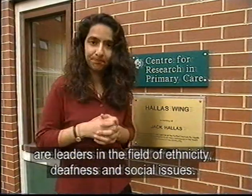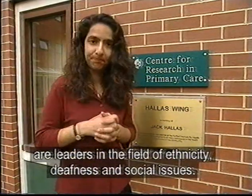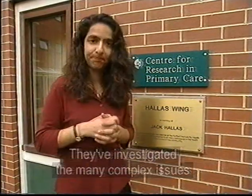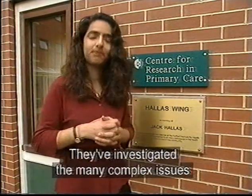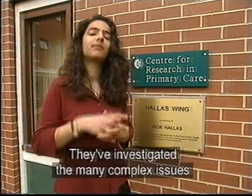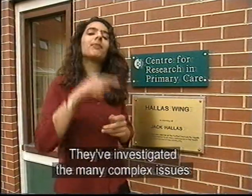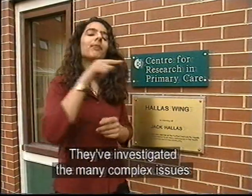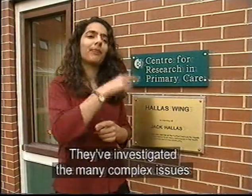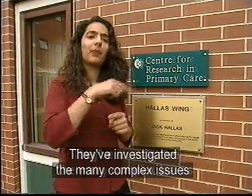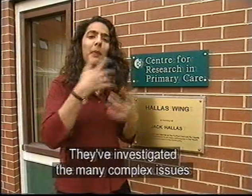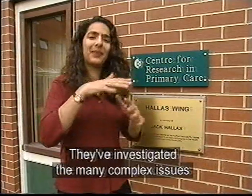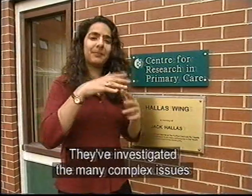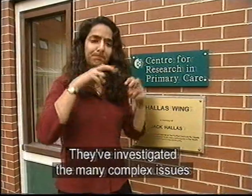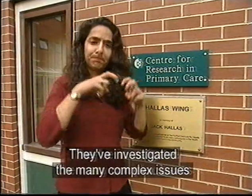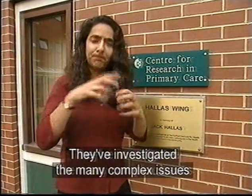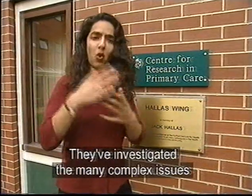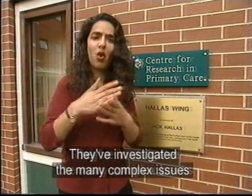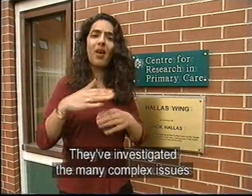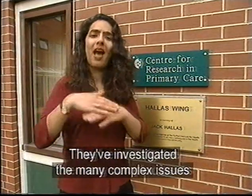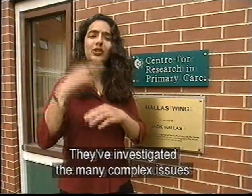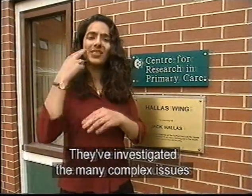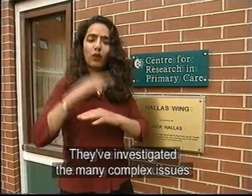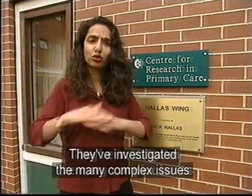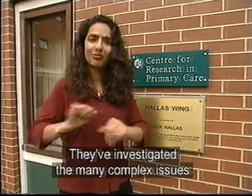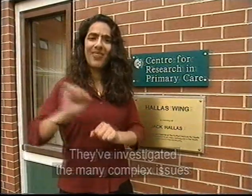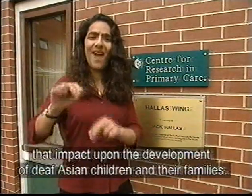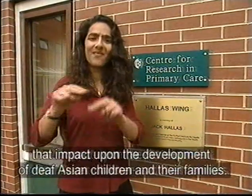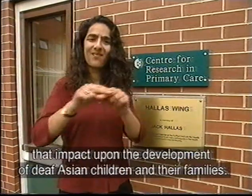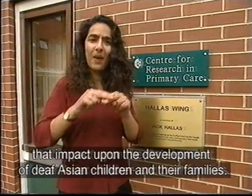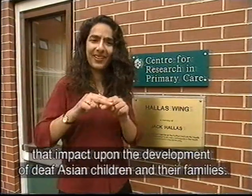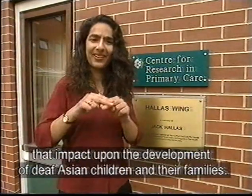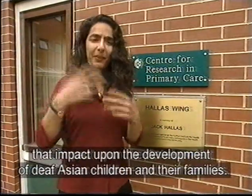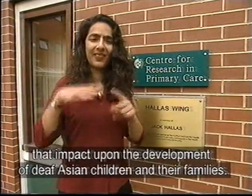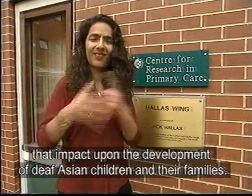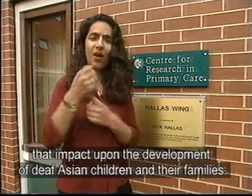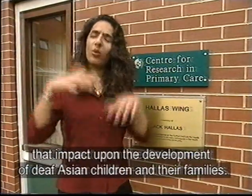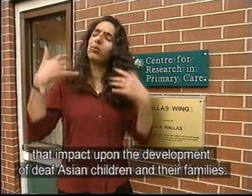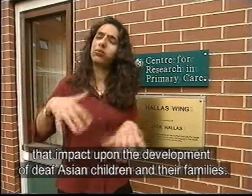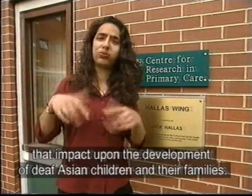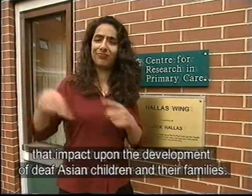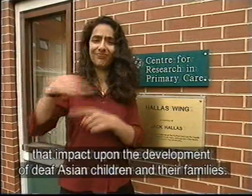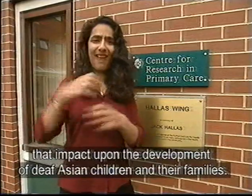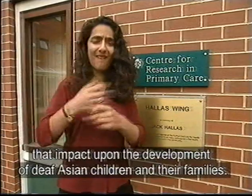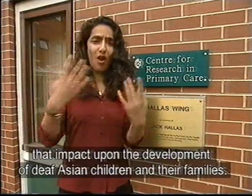They've investigated the many complex issues that impact upon the development of deaf Asian children and their